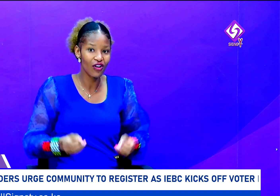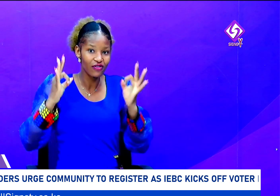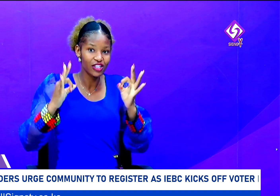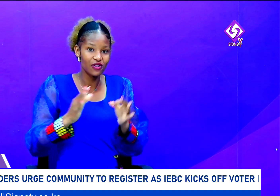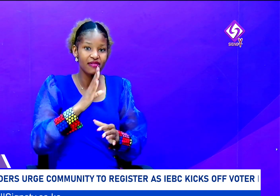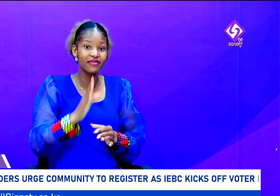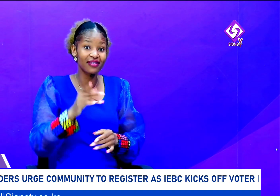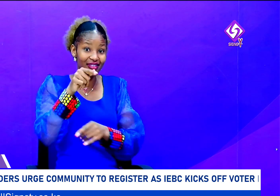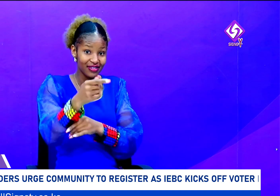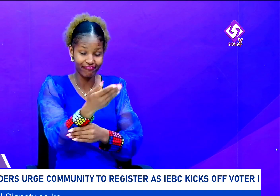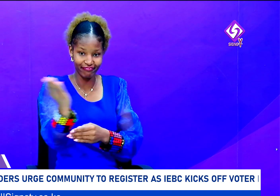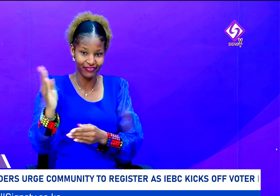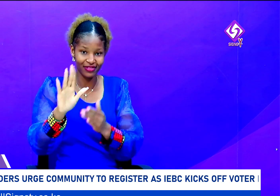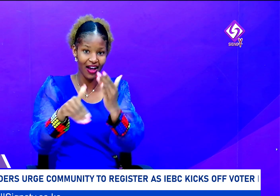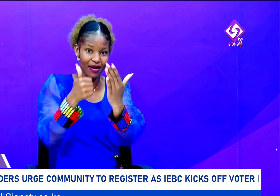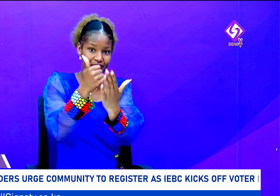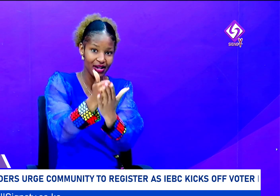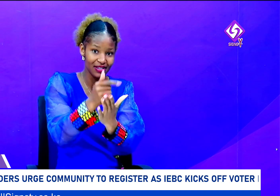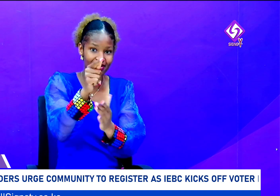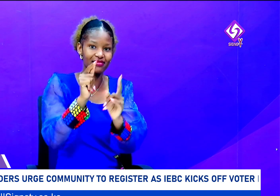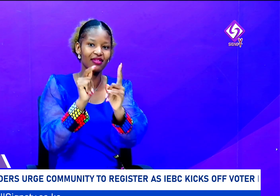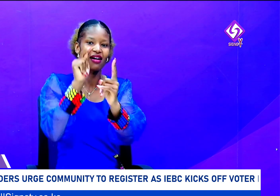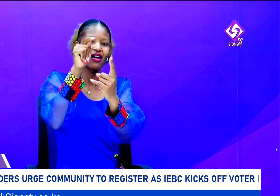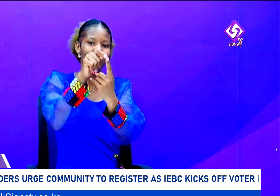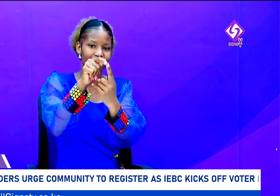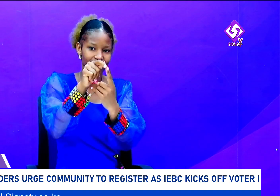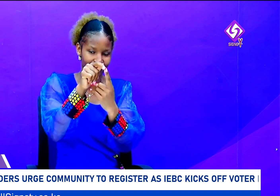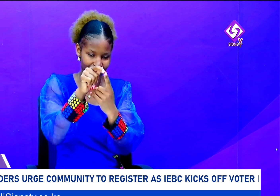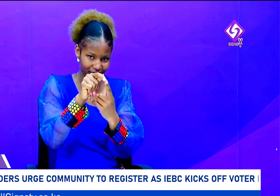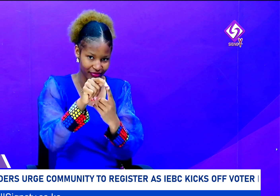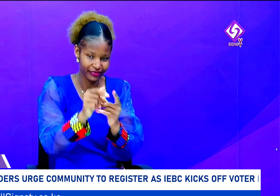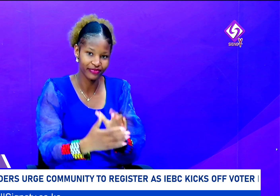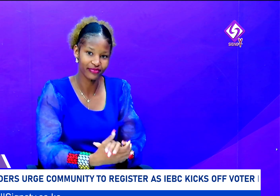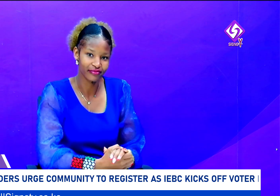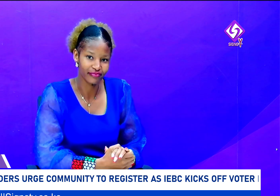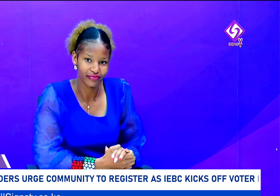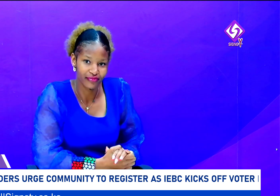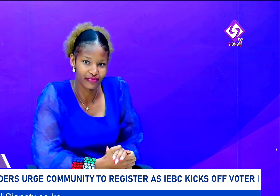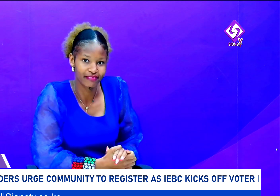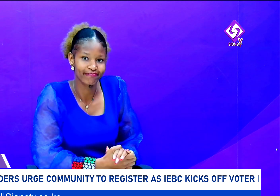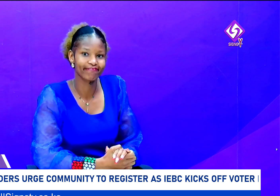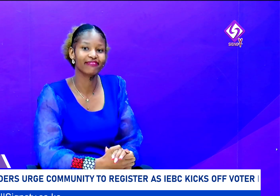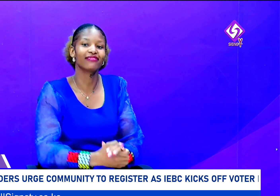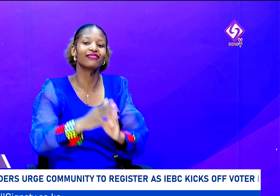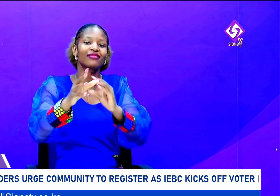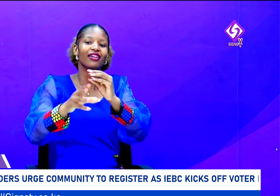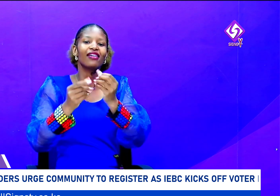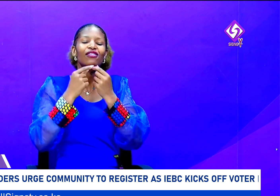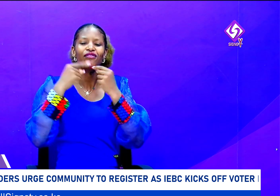of the opportunity to register as voters when the drive officially begins. Their appeal